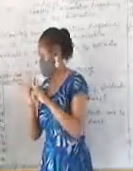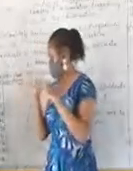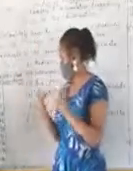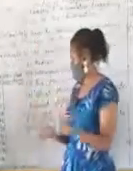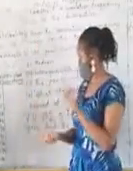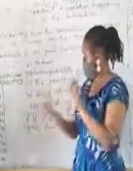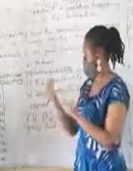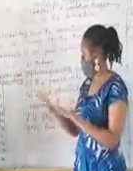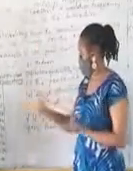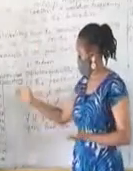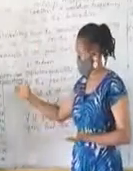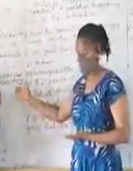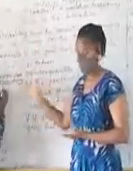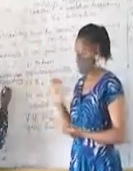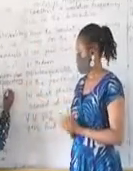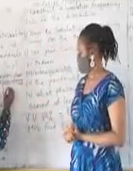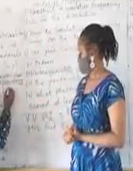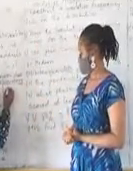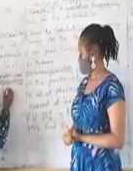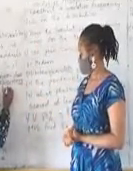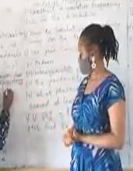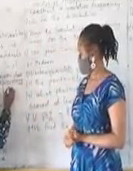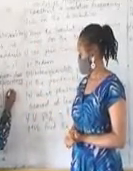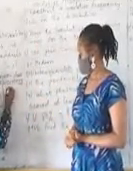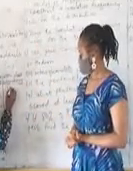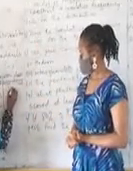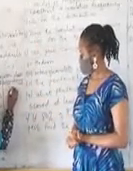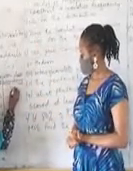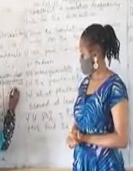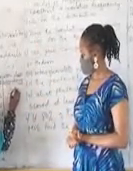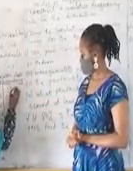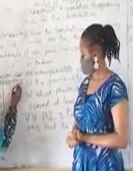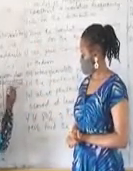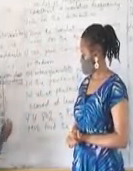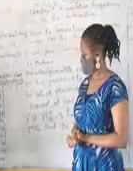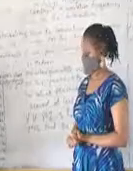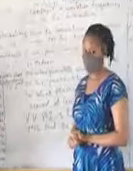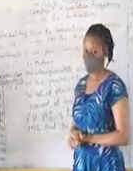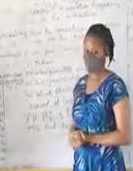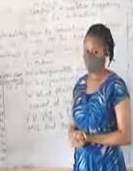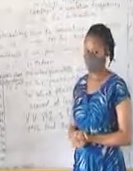table, you put the first class, the upper class boundary, you have 10.5.